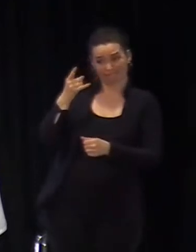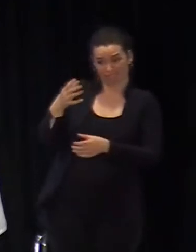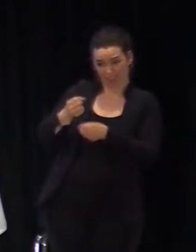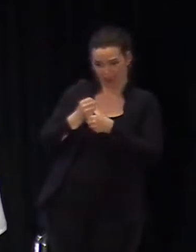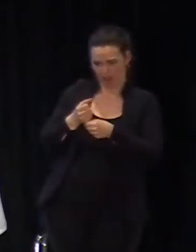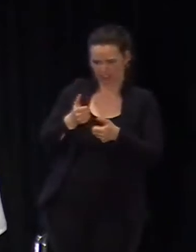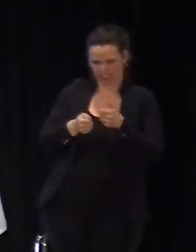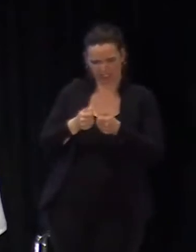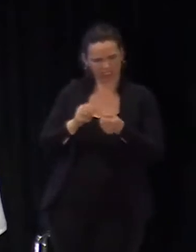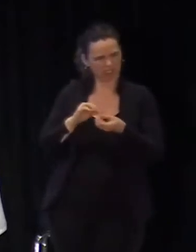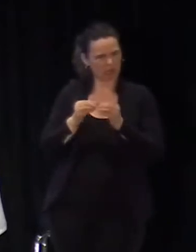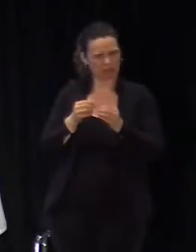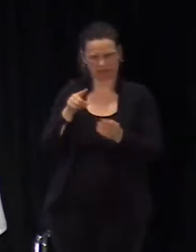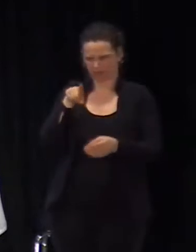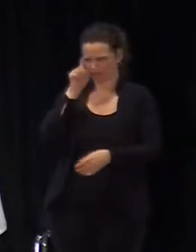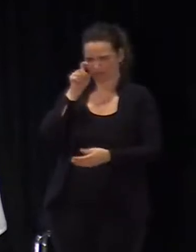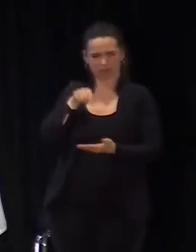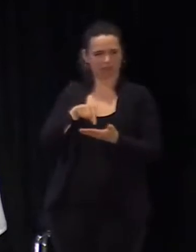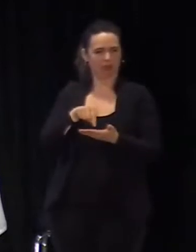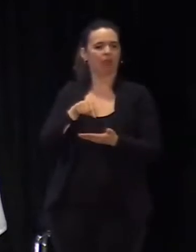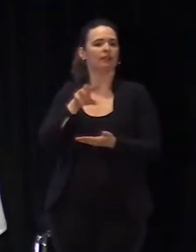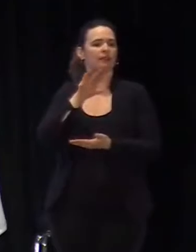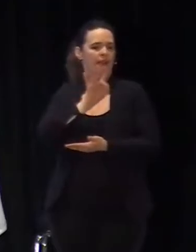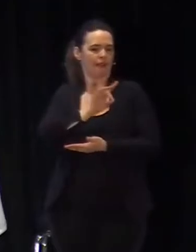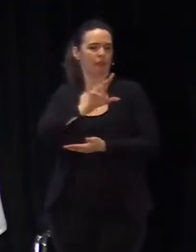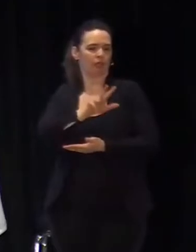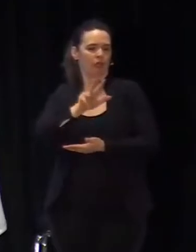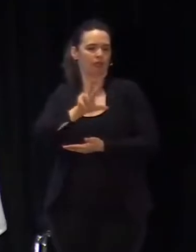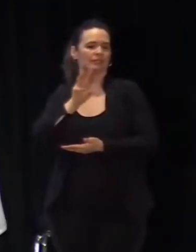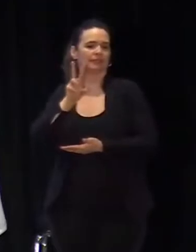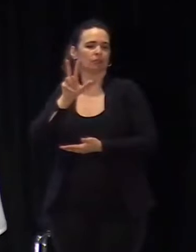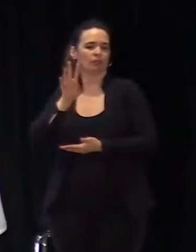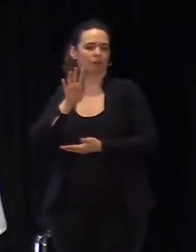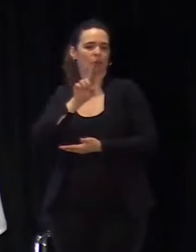833-634-1564, that is us looking to talk to you about contact tracing.